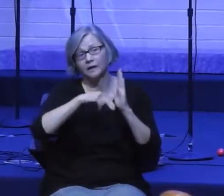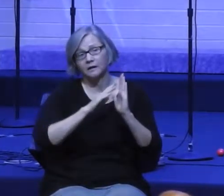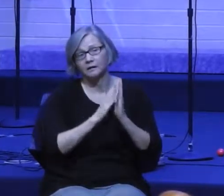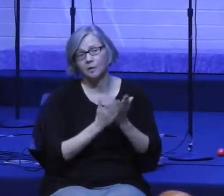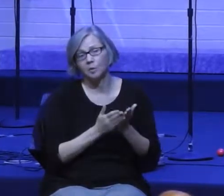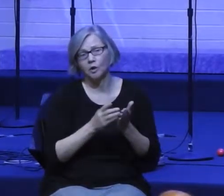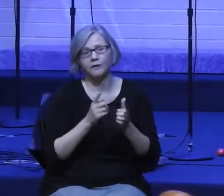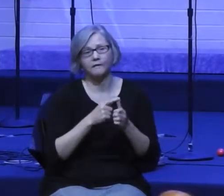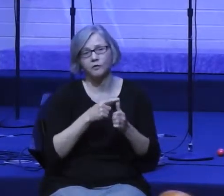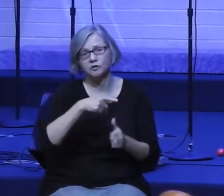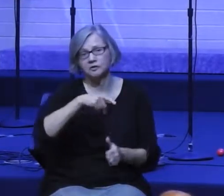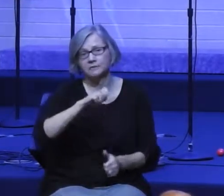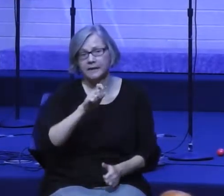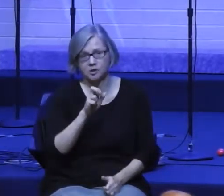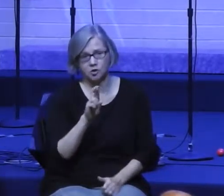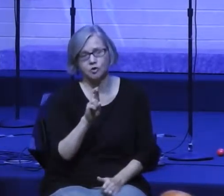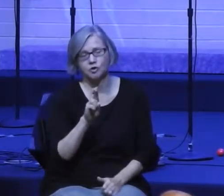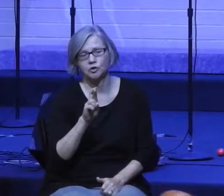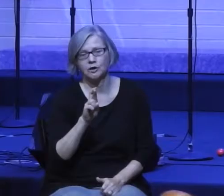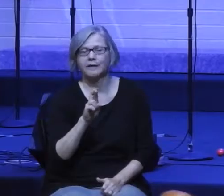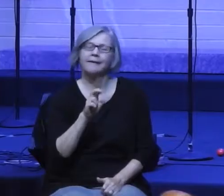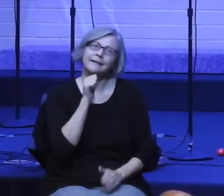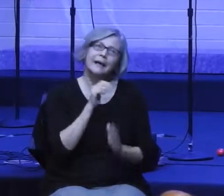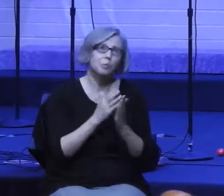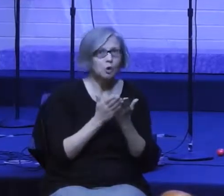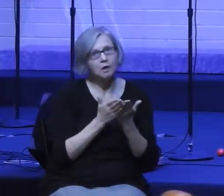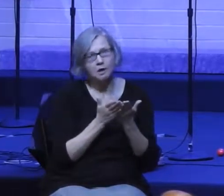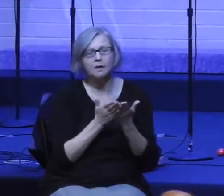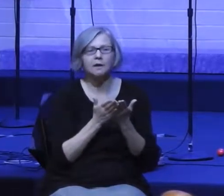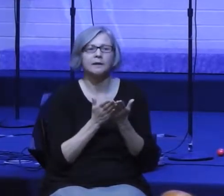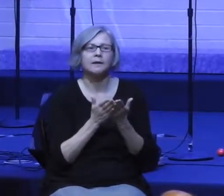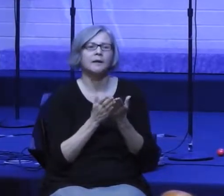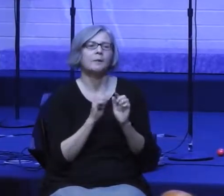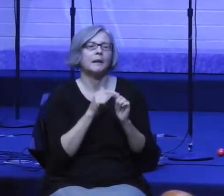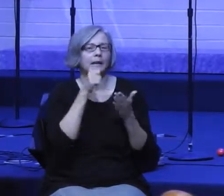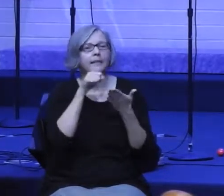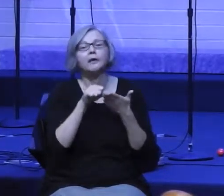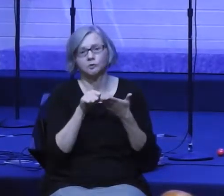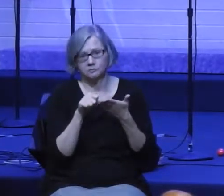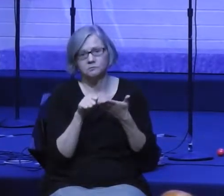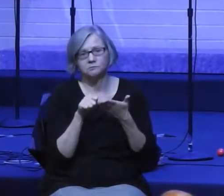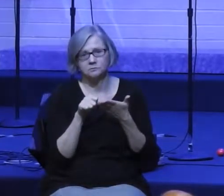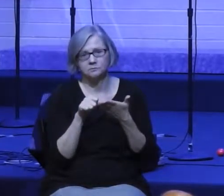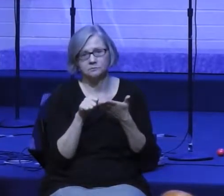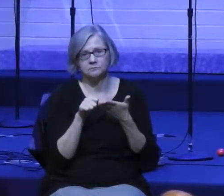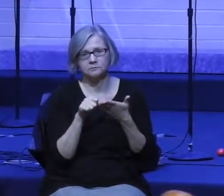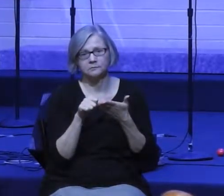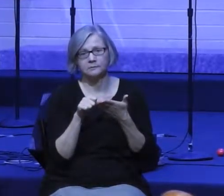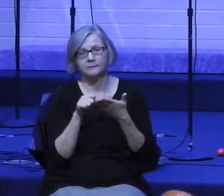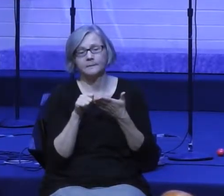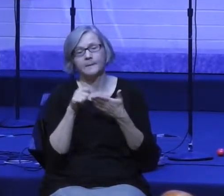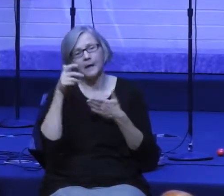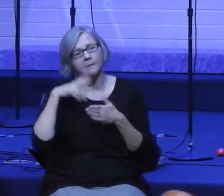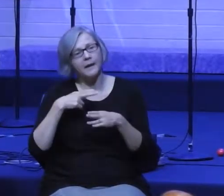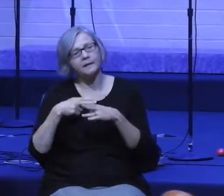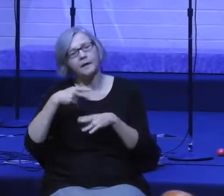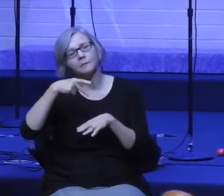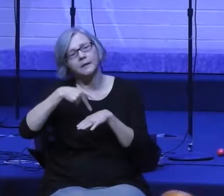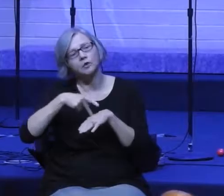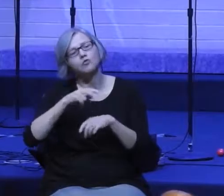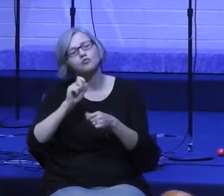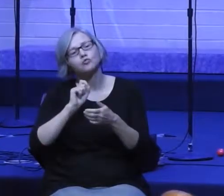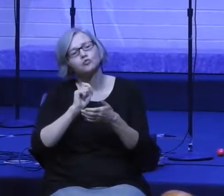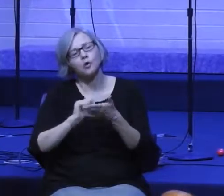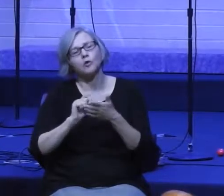Peter. And it's actually not a book, it's a letter that a man named Peter